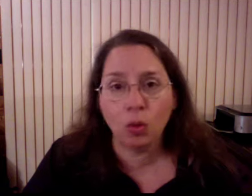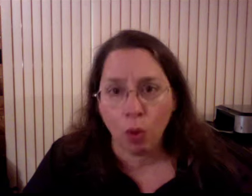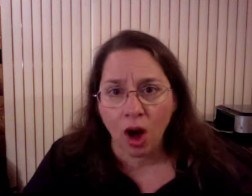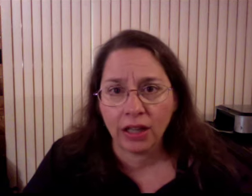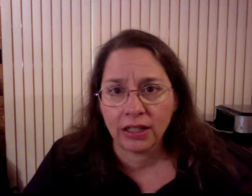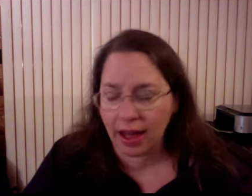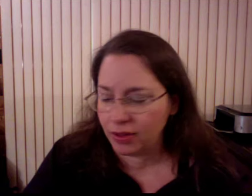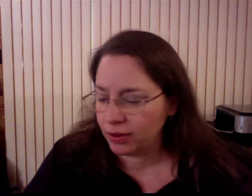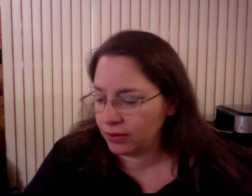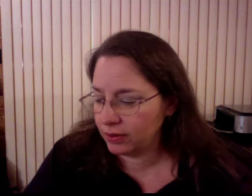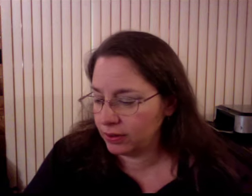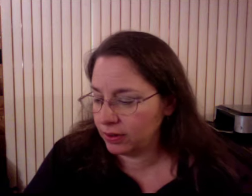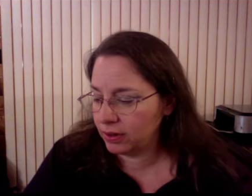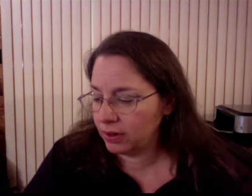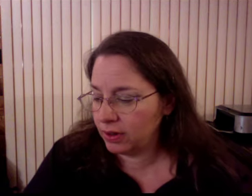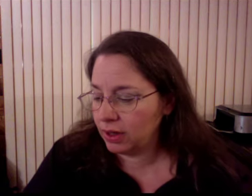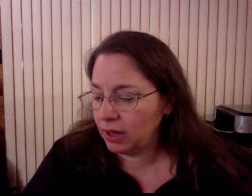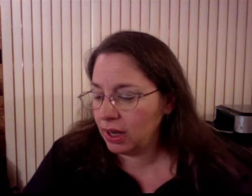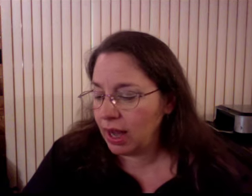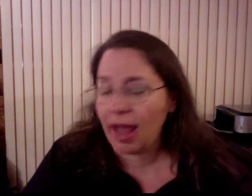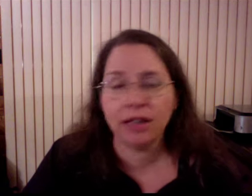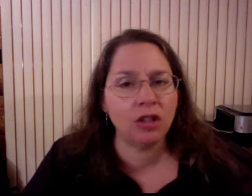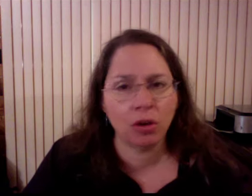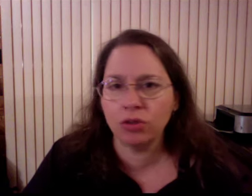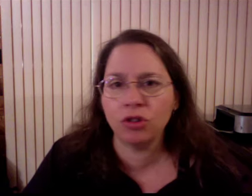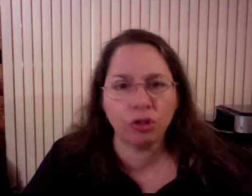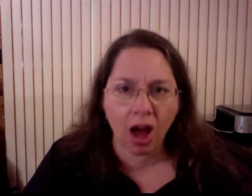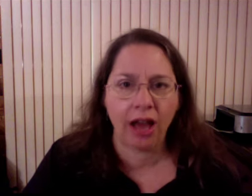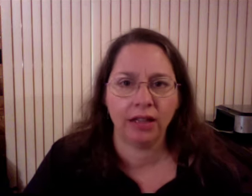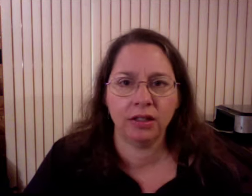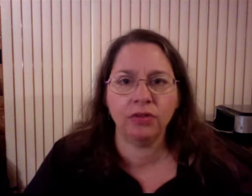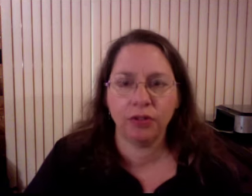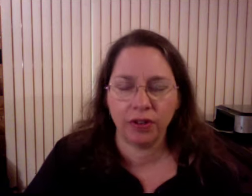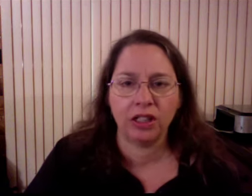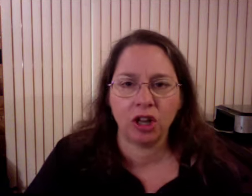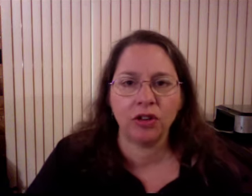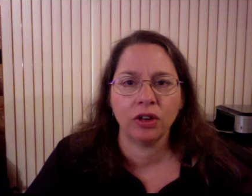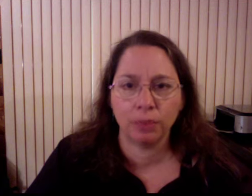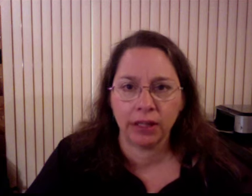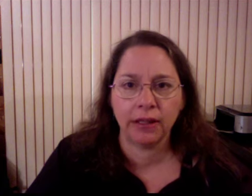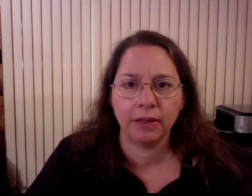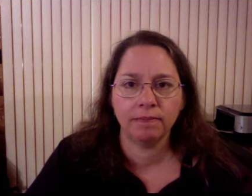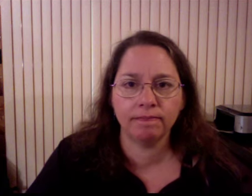Walk together and don't try to fulfill each other completely.